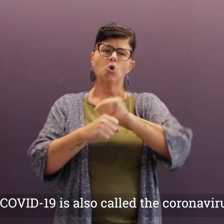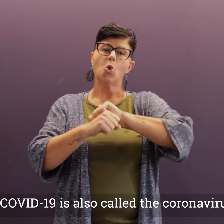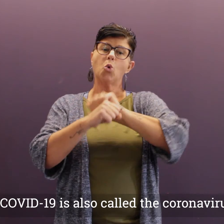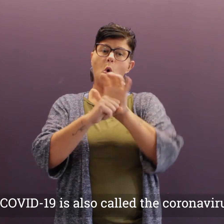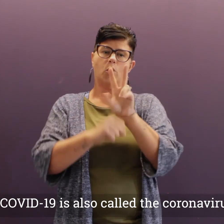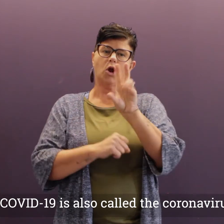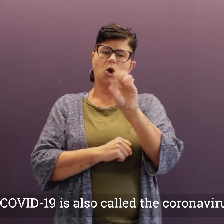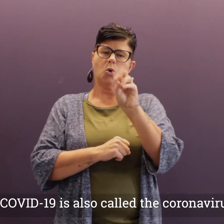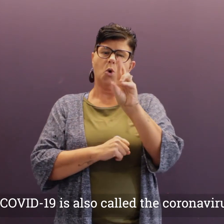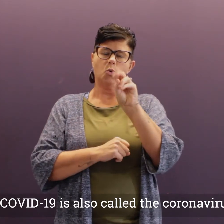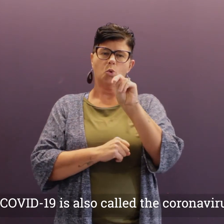coronavirus.